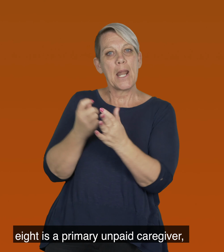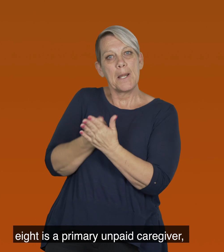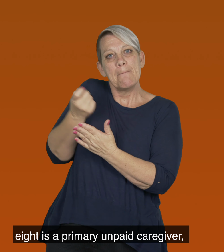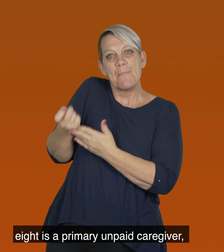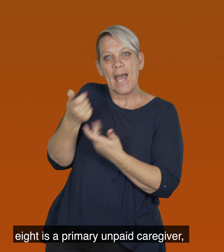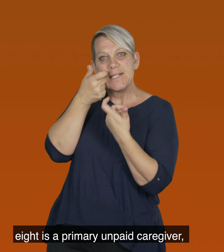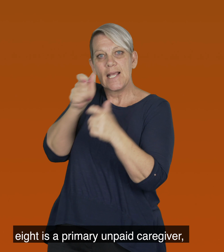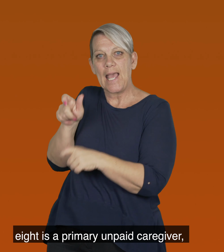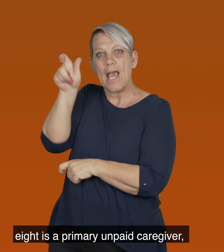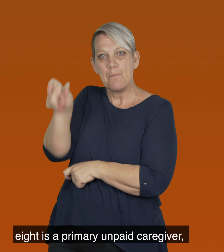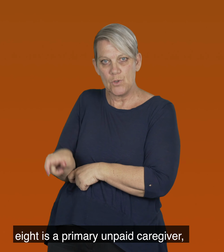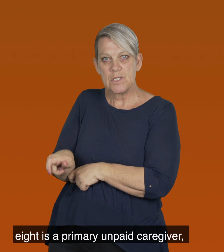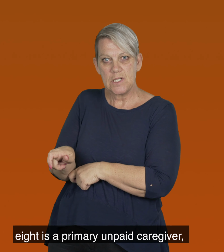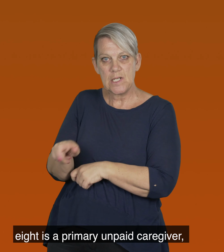primary unpaid caregiver.